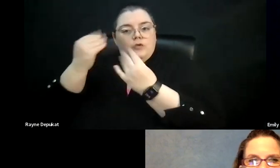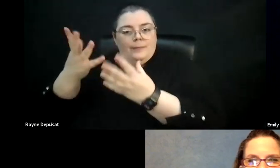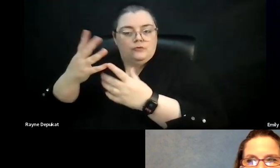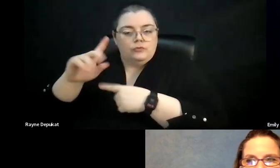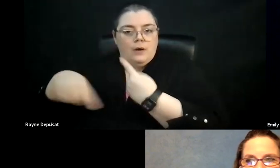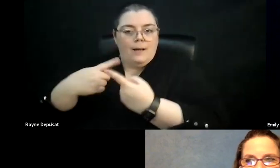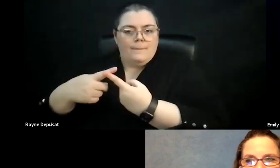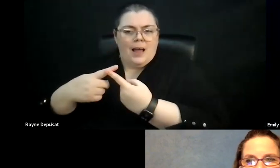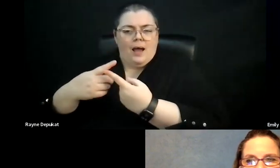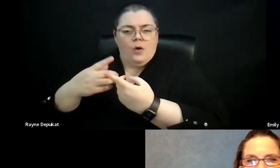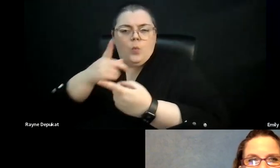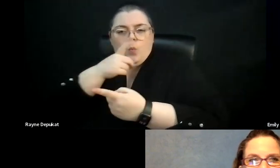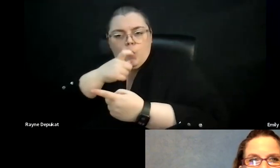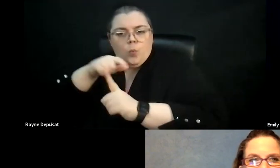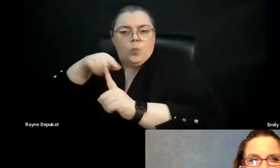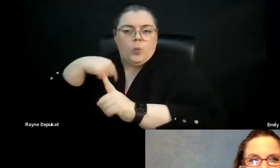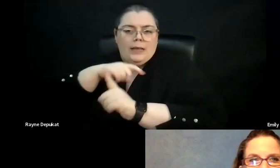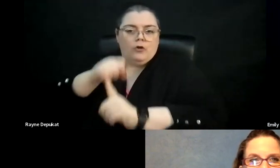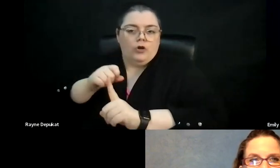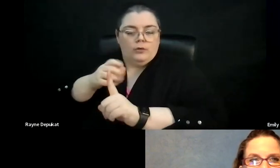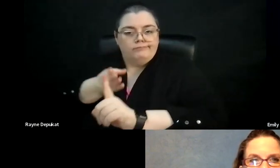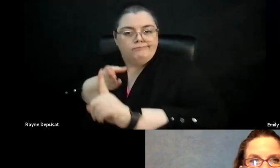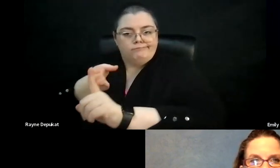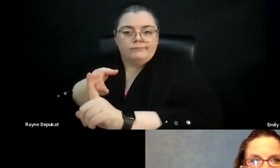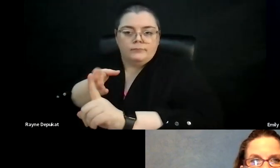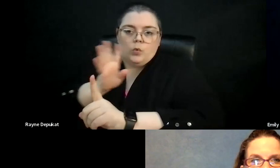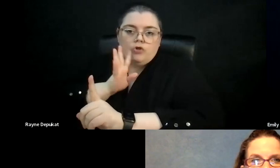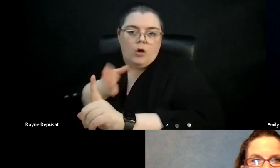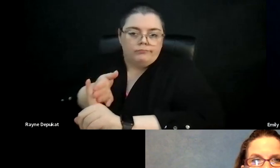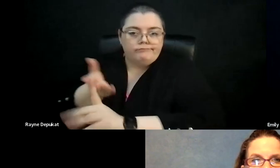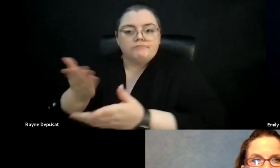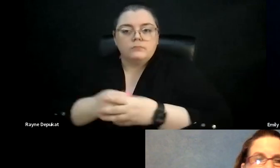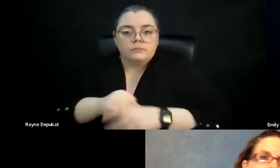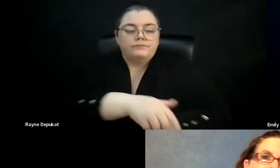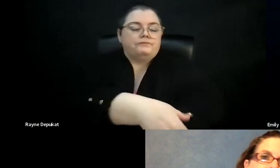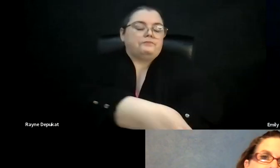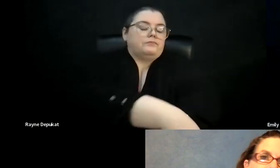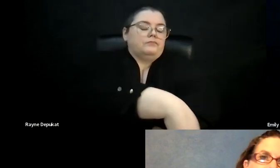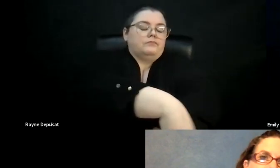I have some additional information in regards to who that we could submit this letter to, who could we talk to,